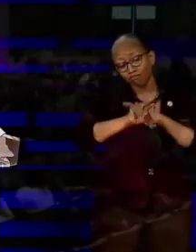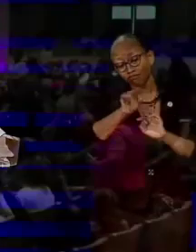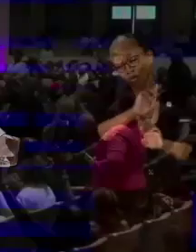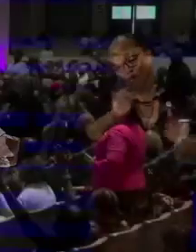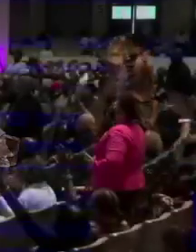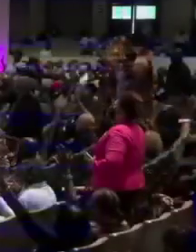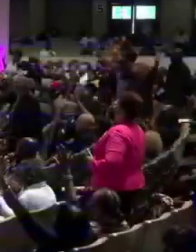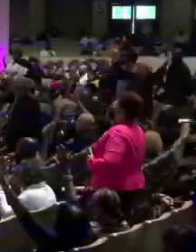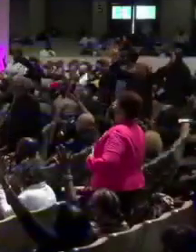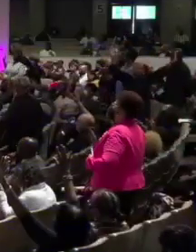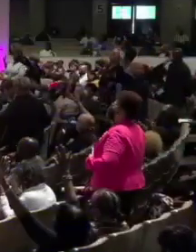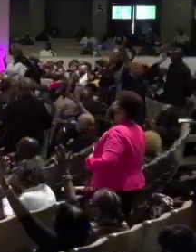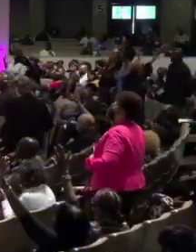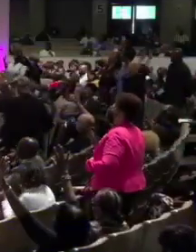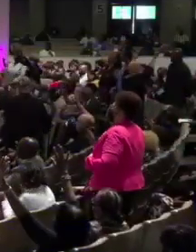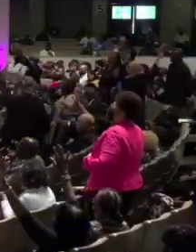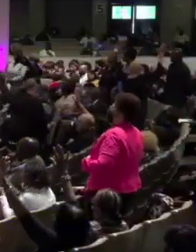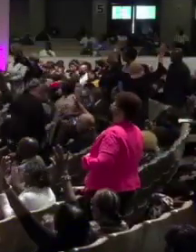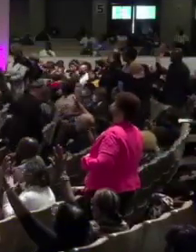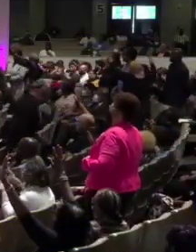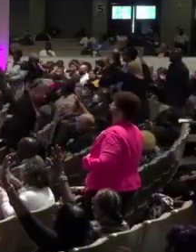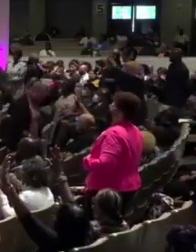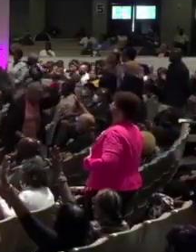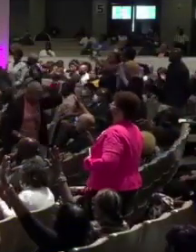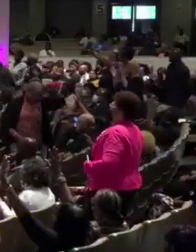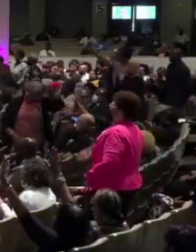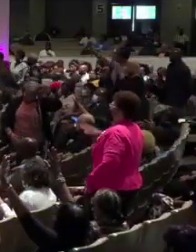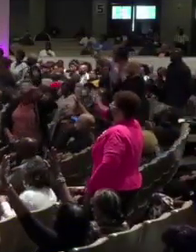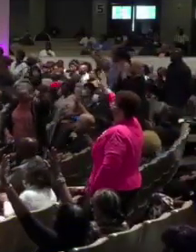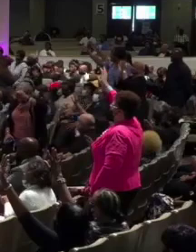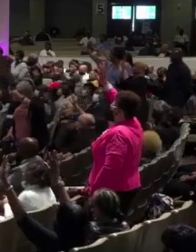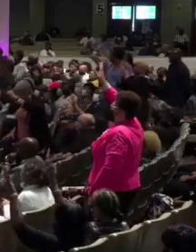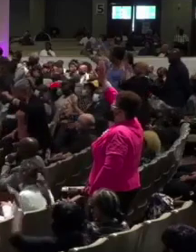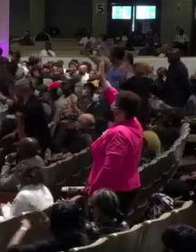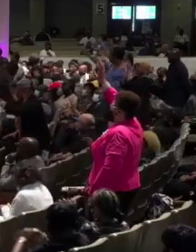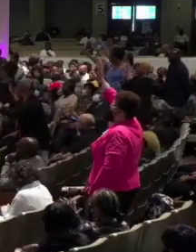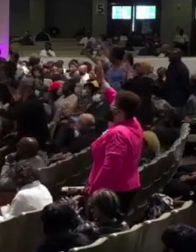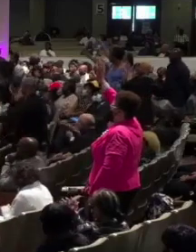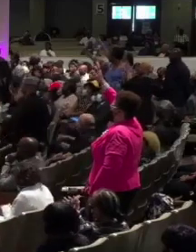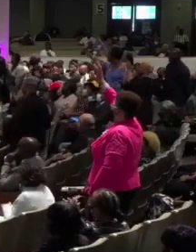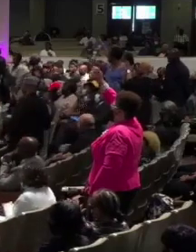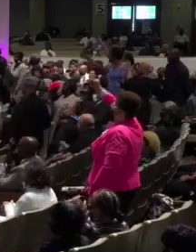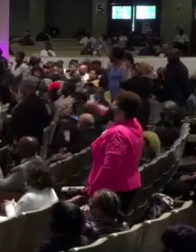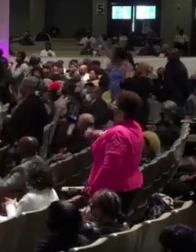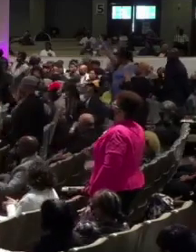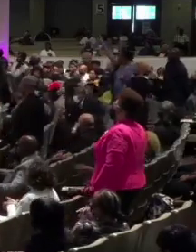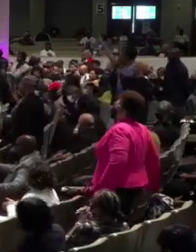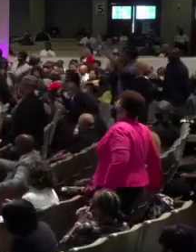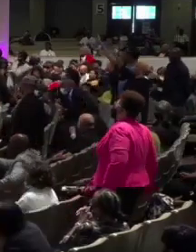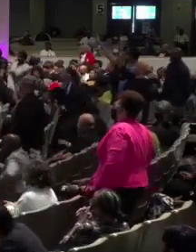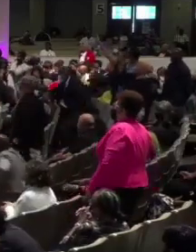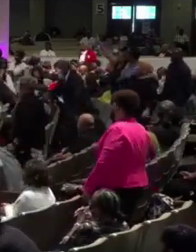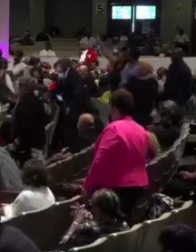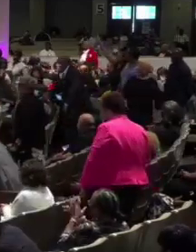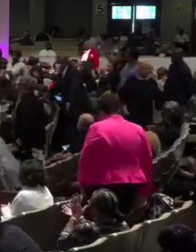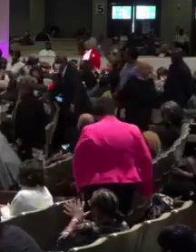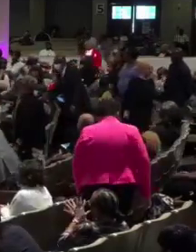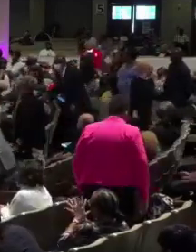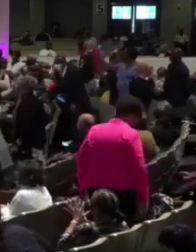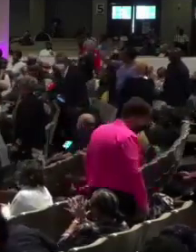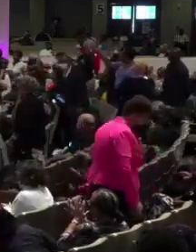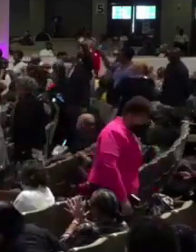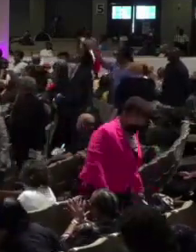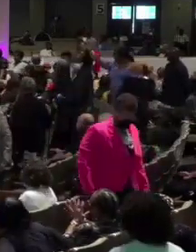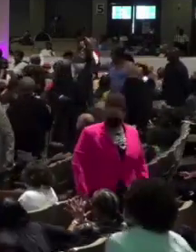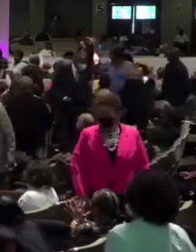way. I wish I had somebody, if you really need it and you ain't ashamed, that can hop up and turn around and sit